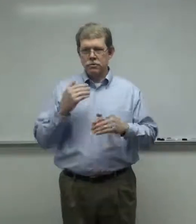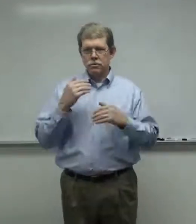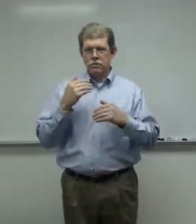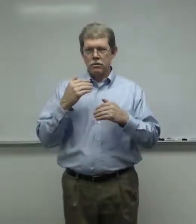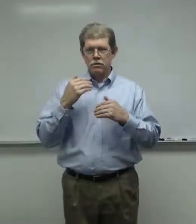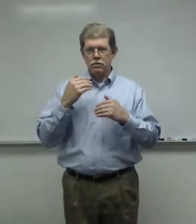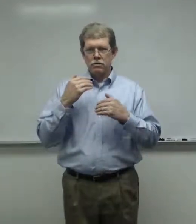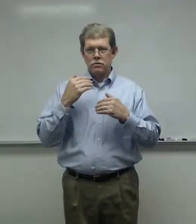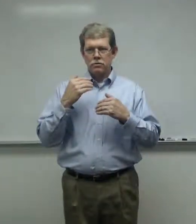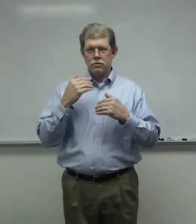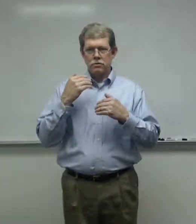and it hits the chin.